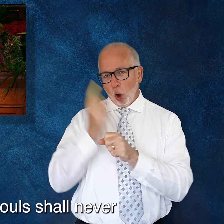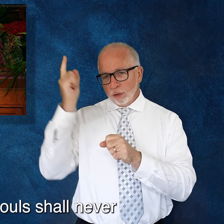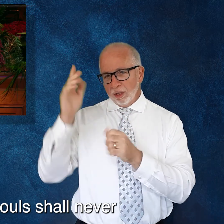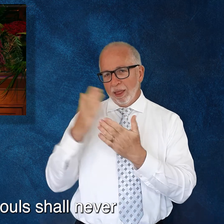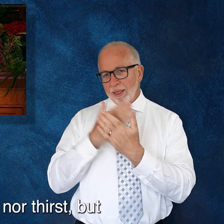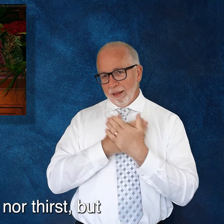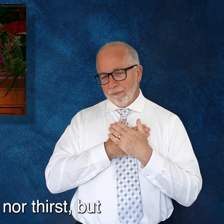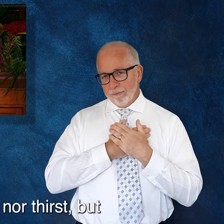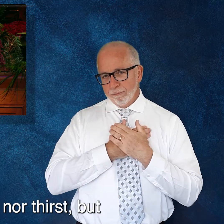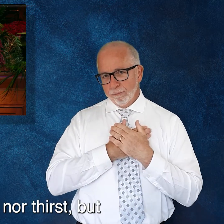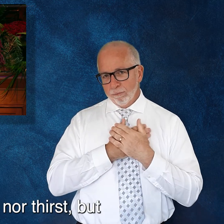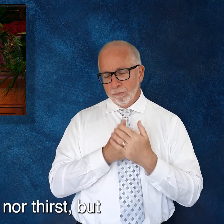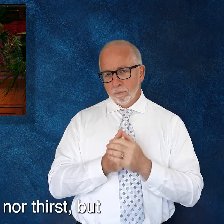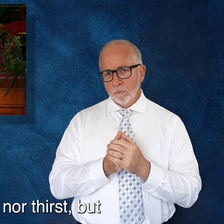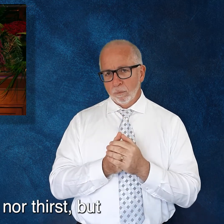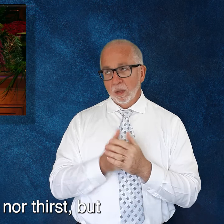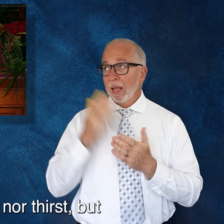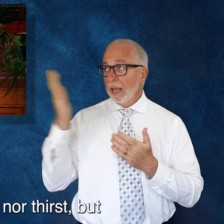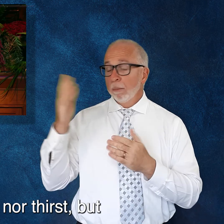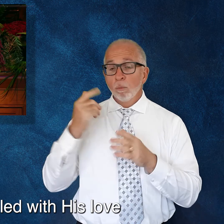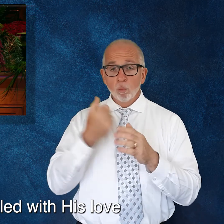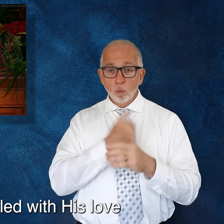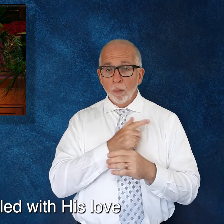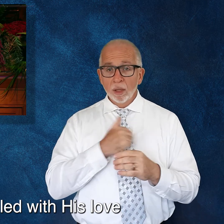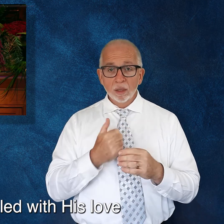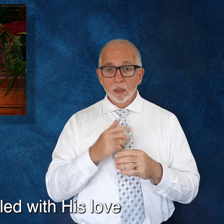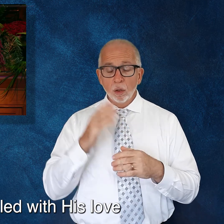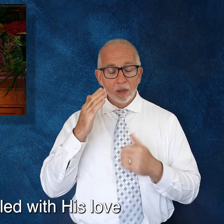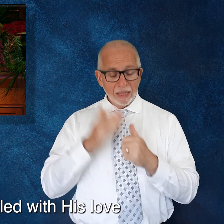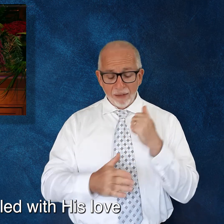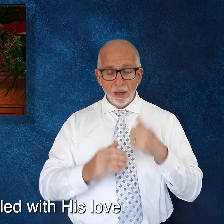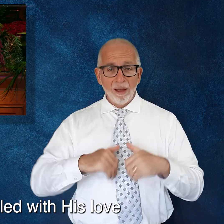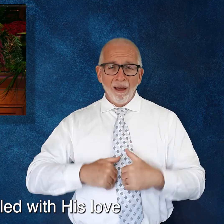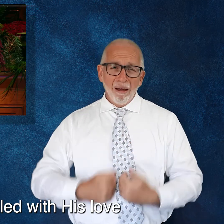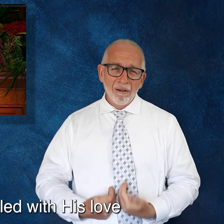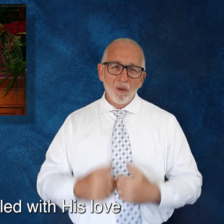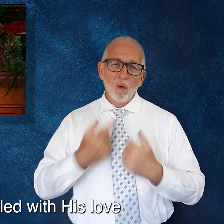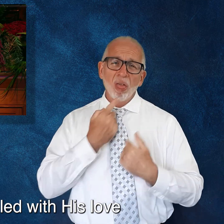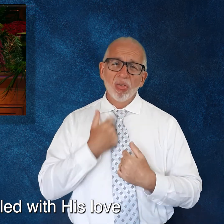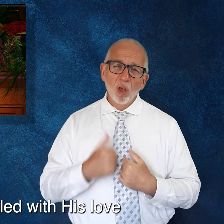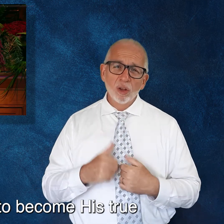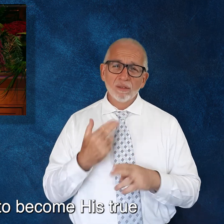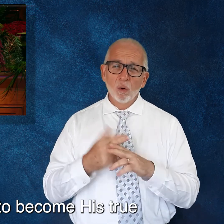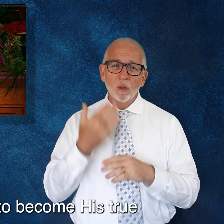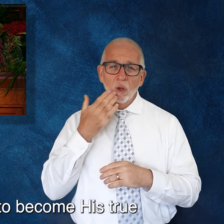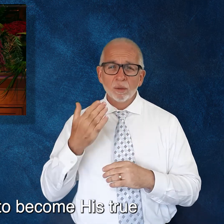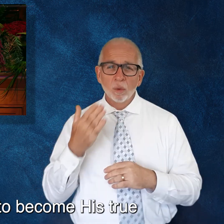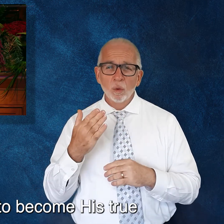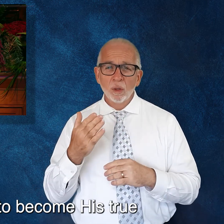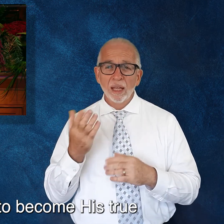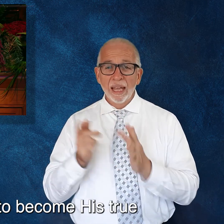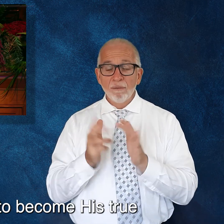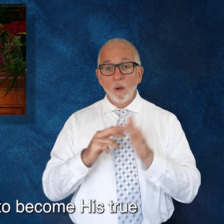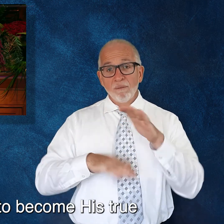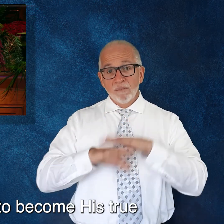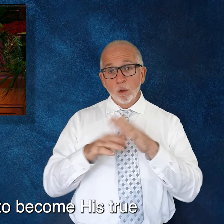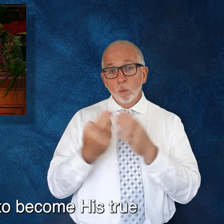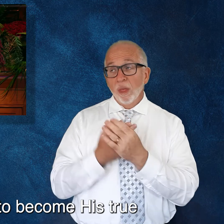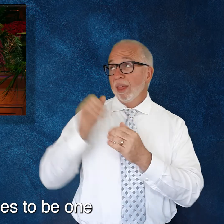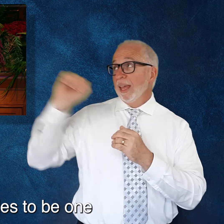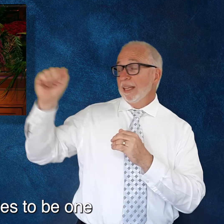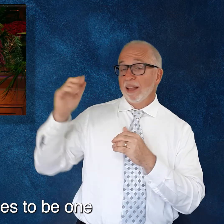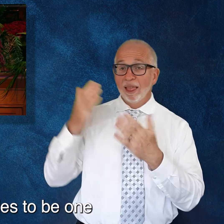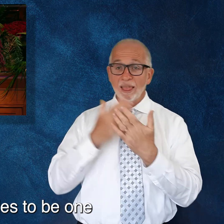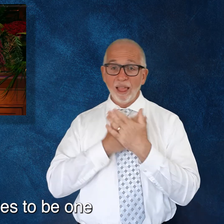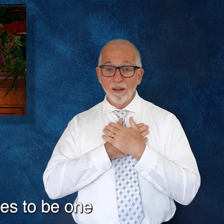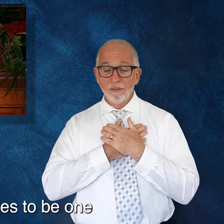shall never hunger nor thirst, but shall be filled with His love as we seek to become His